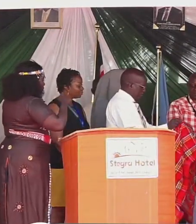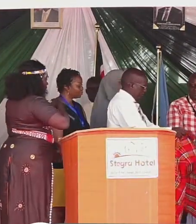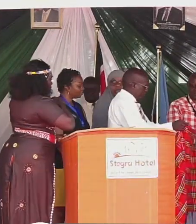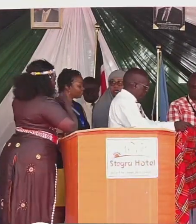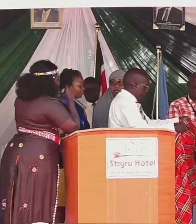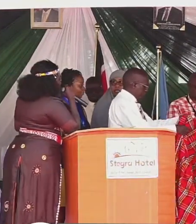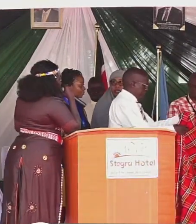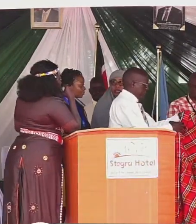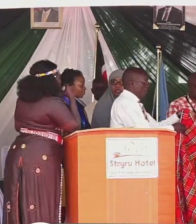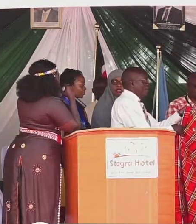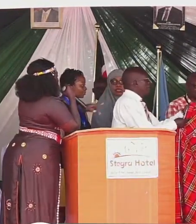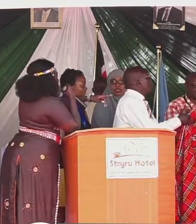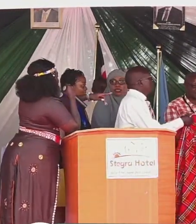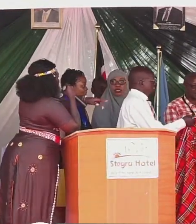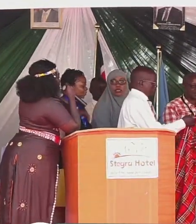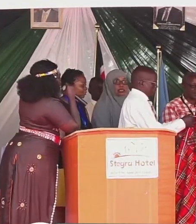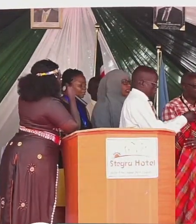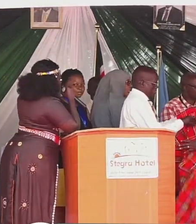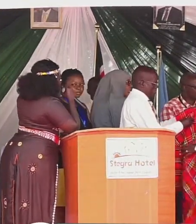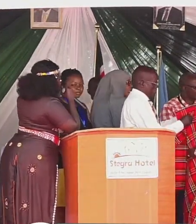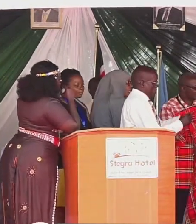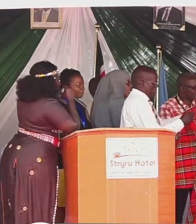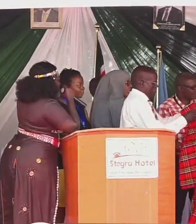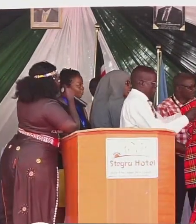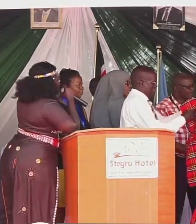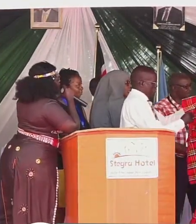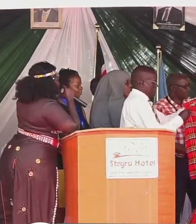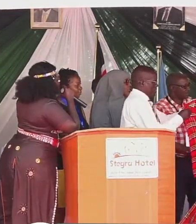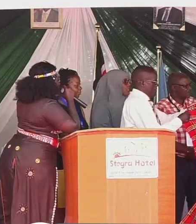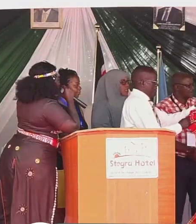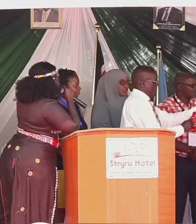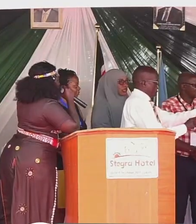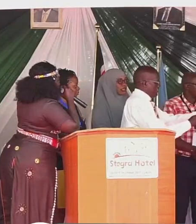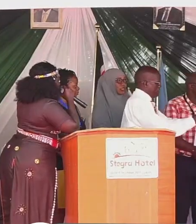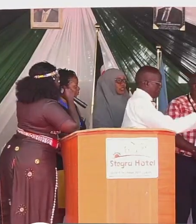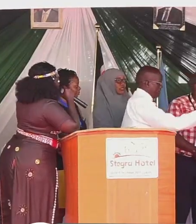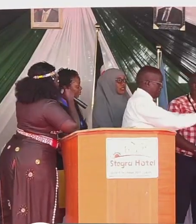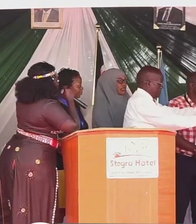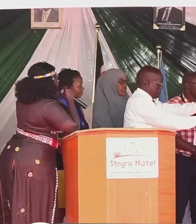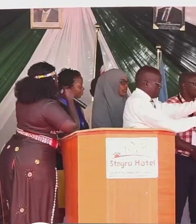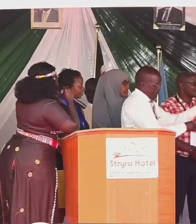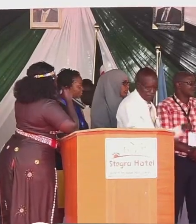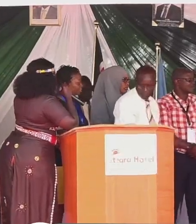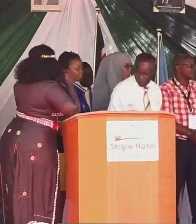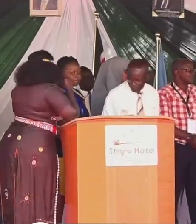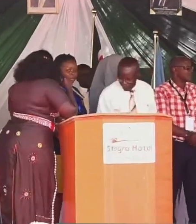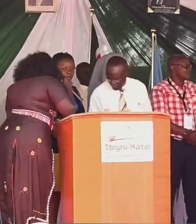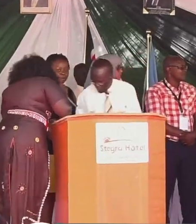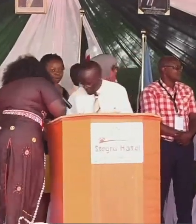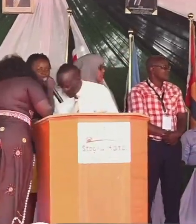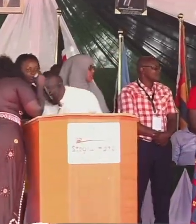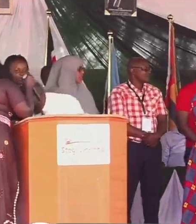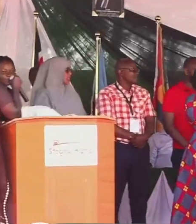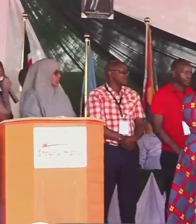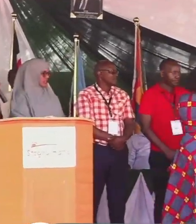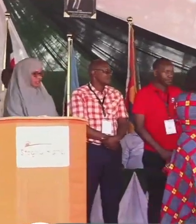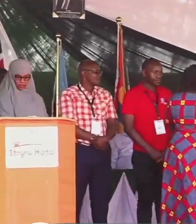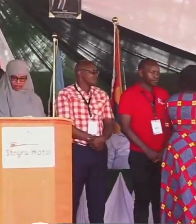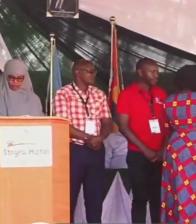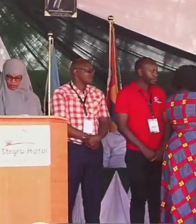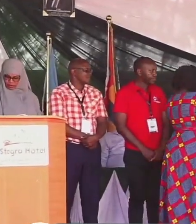that I love you. We'll start with CC for Nairobi. You know that you love me.